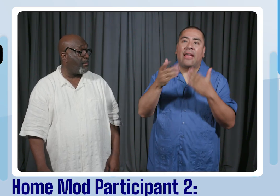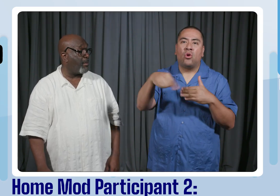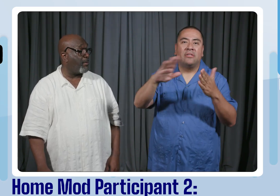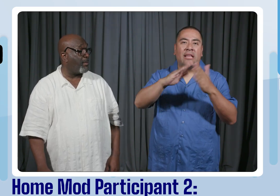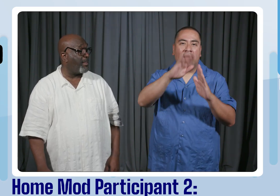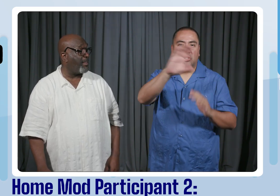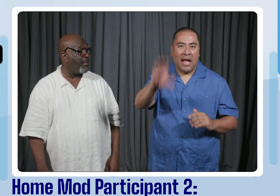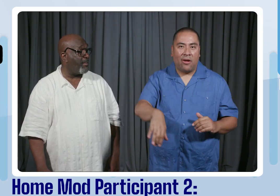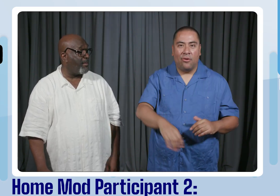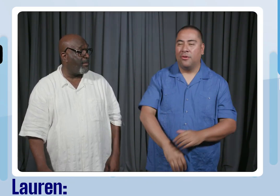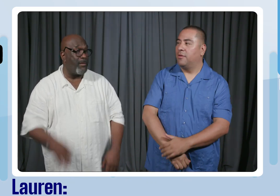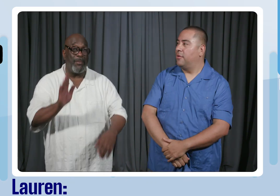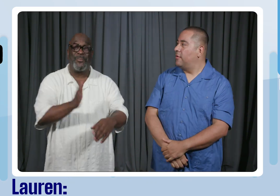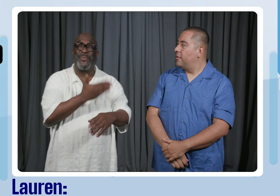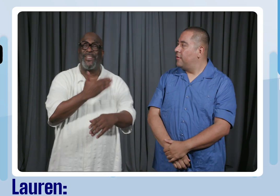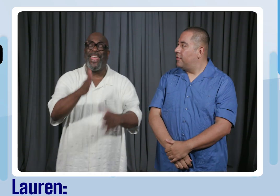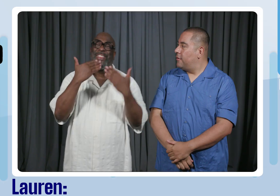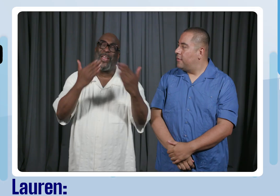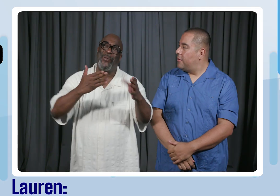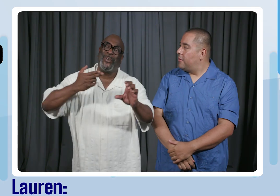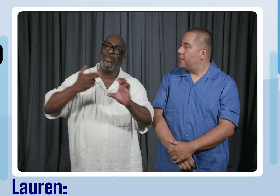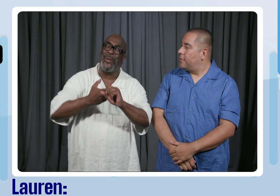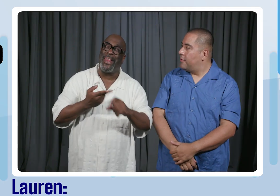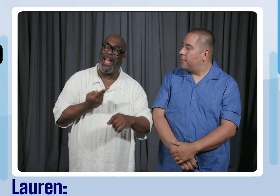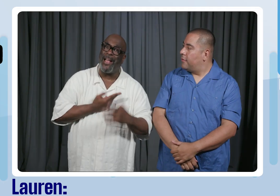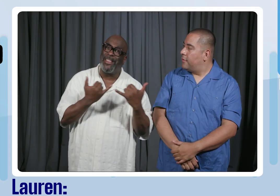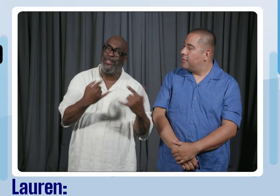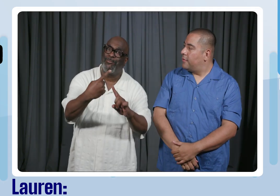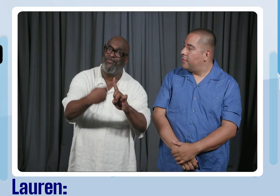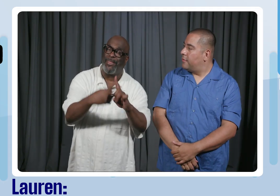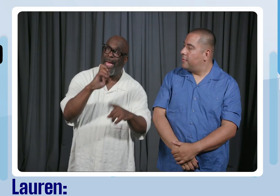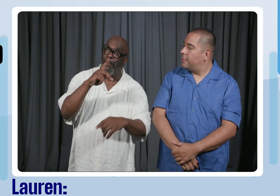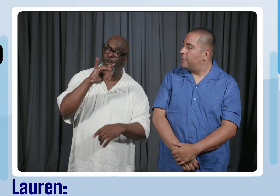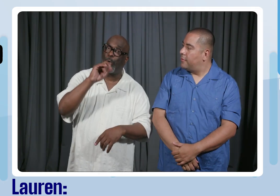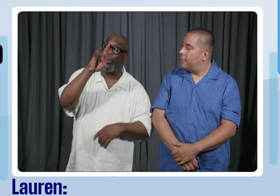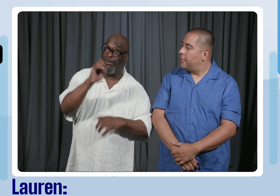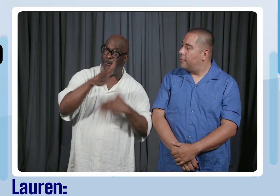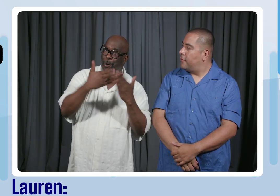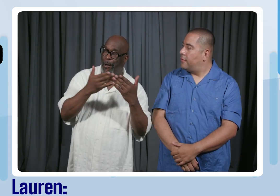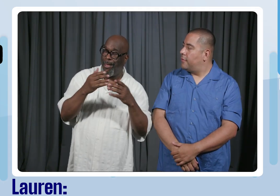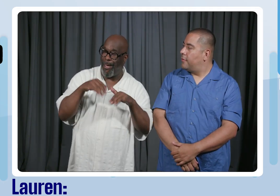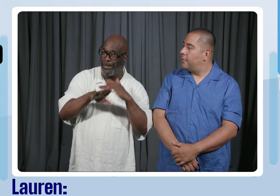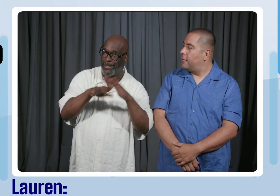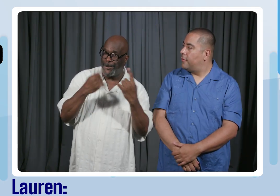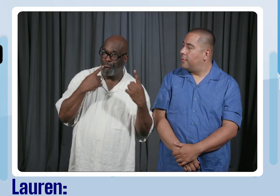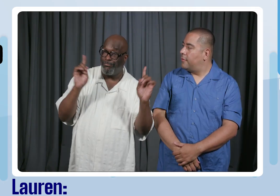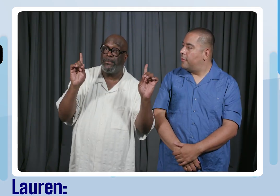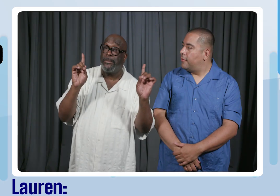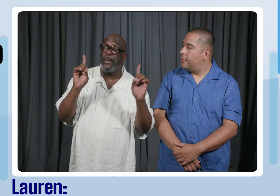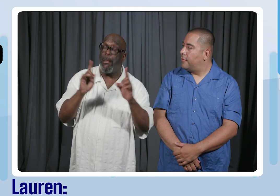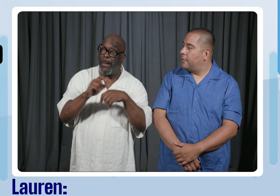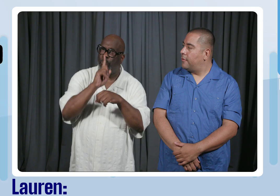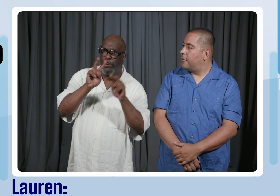City of Chicago. Thank you for joining us for this month's episode of All Access. Be sure to check us out on